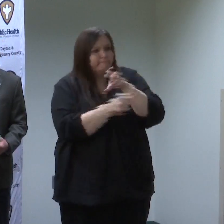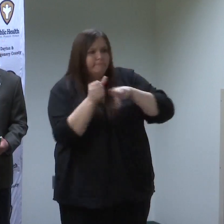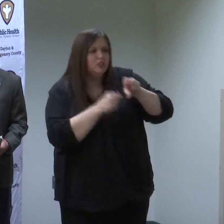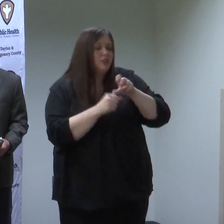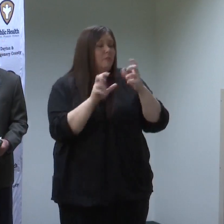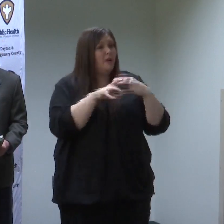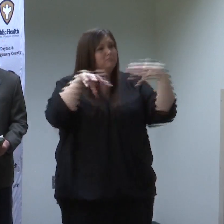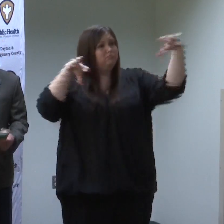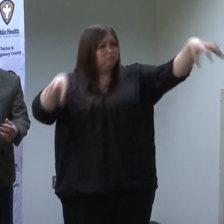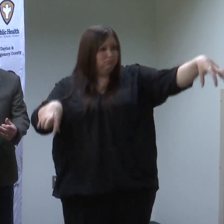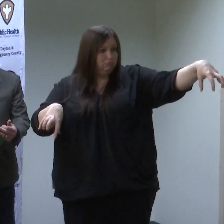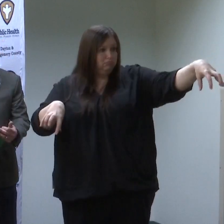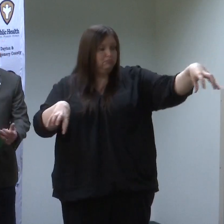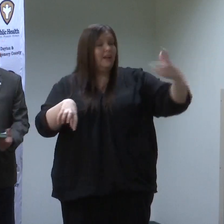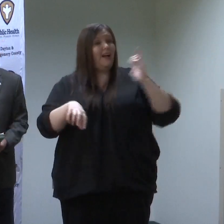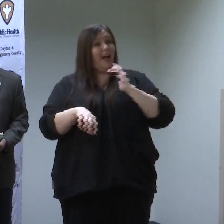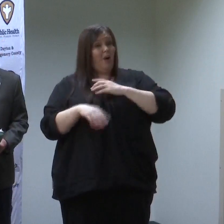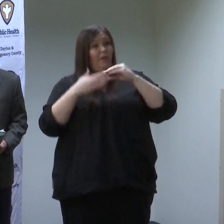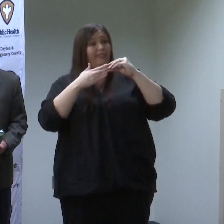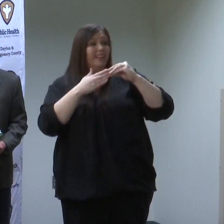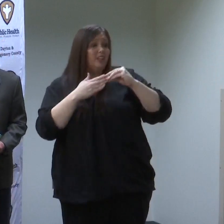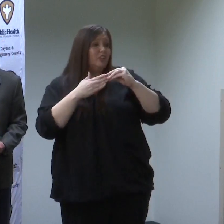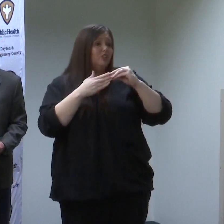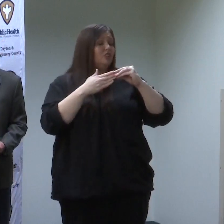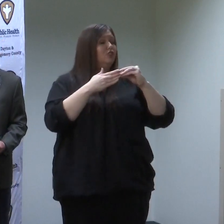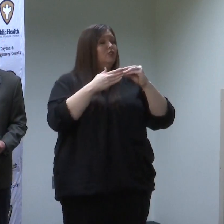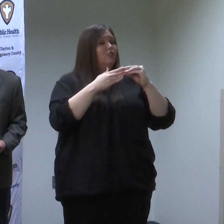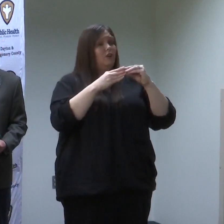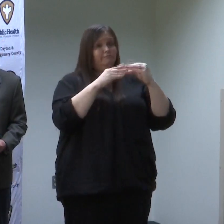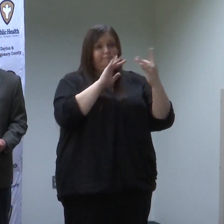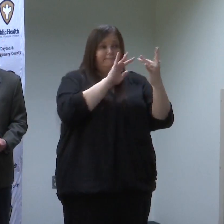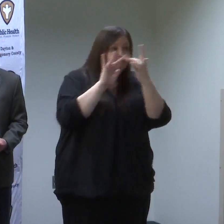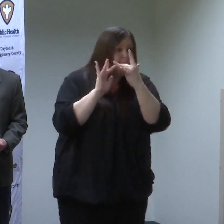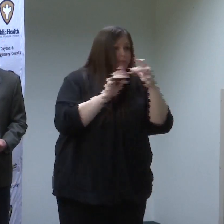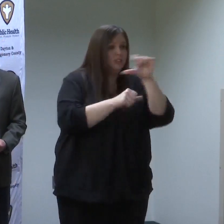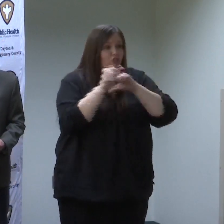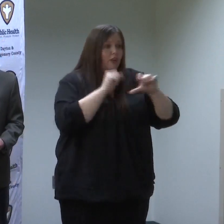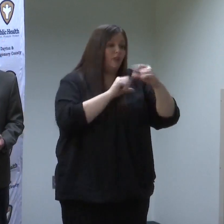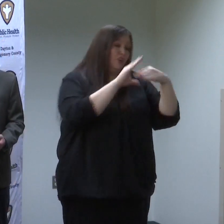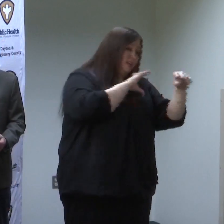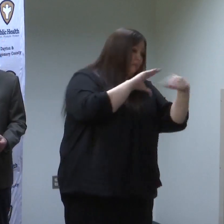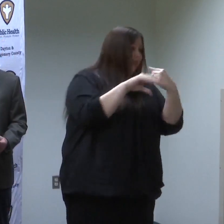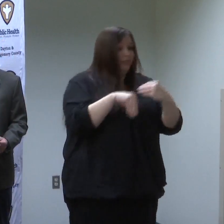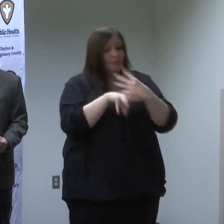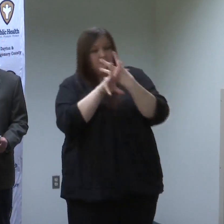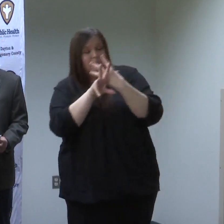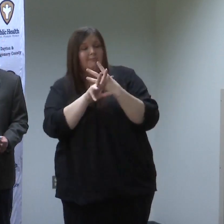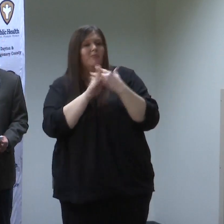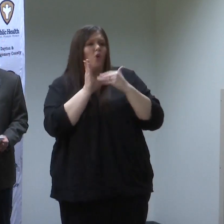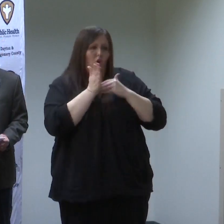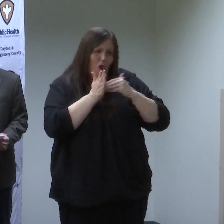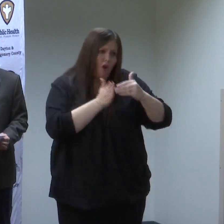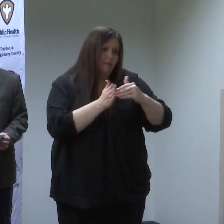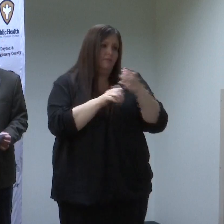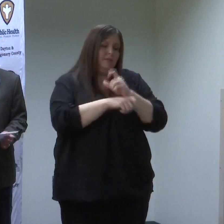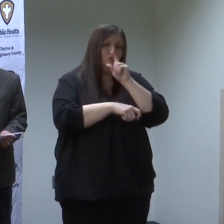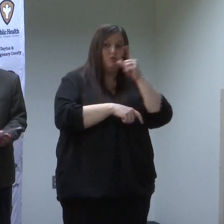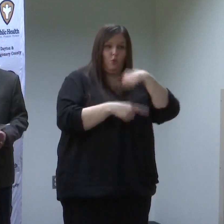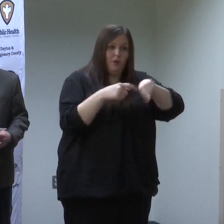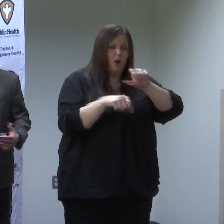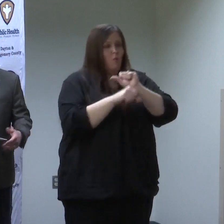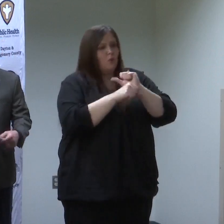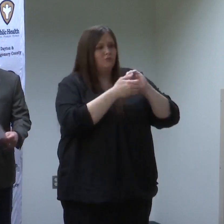daily basis, and our hospital leadership are touching base through our meetings as well as with one another directly on a very regular basis to make sure that we're working